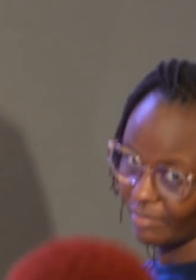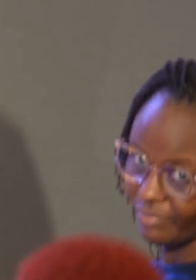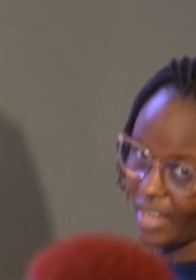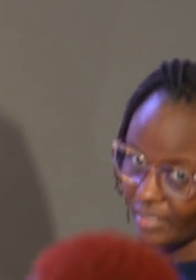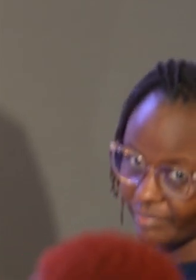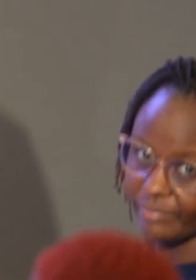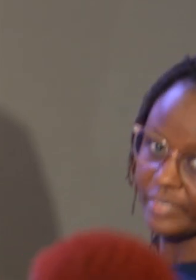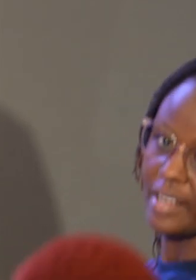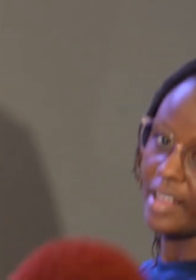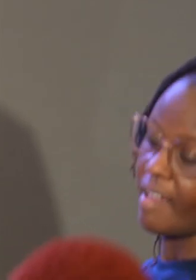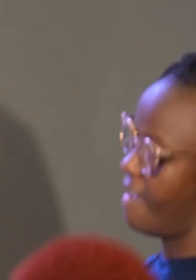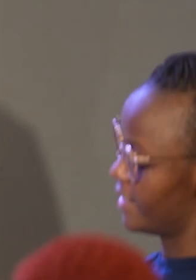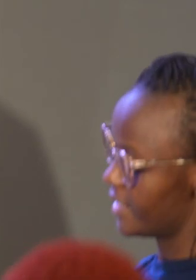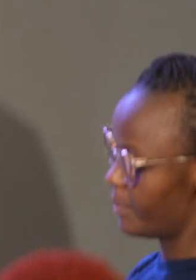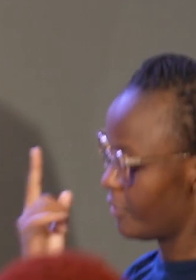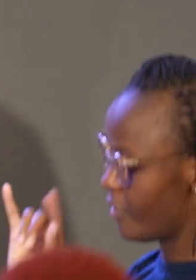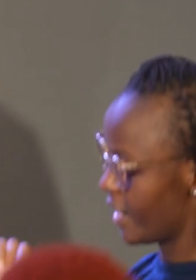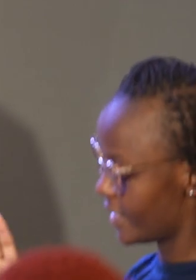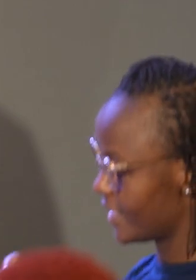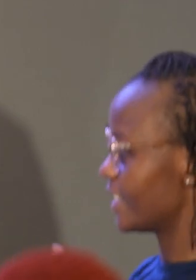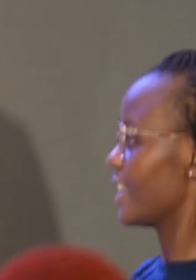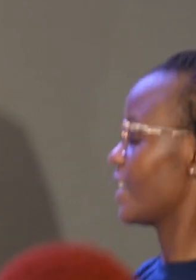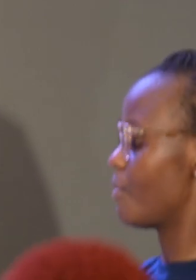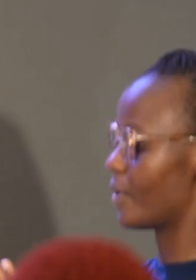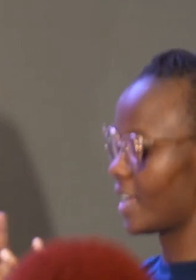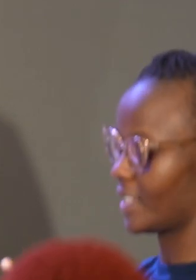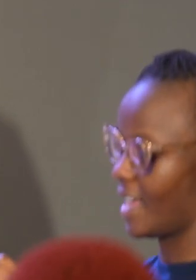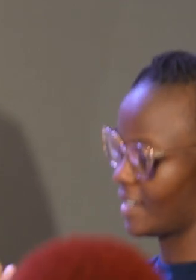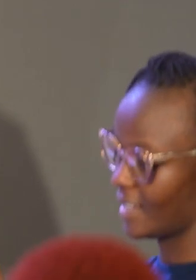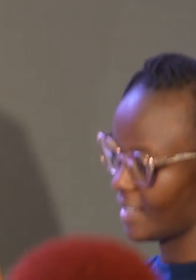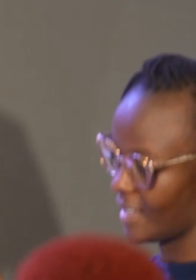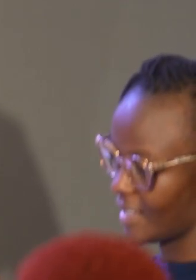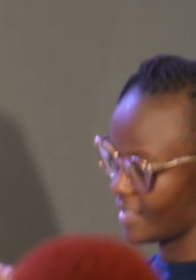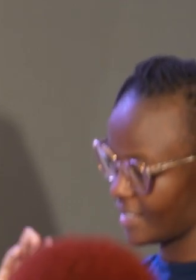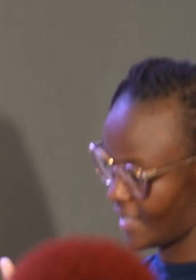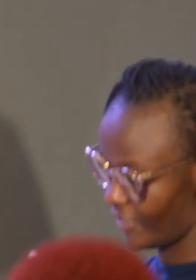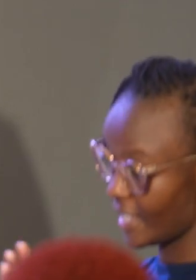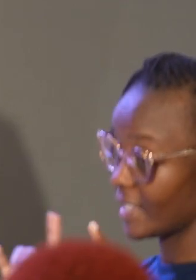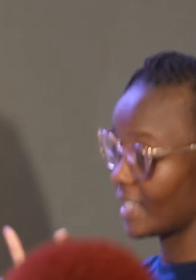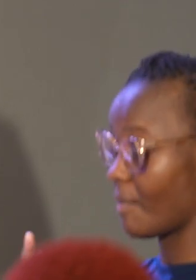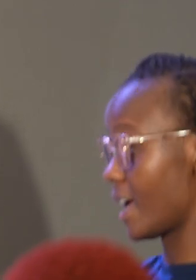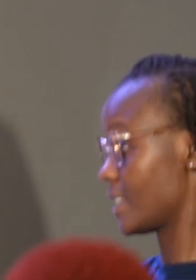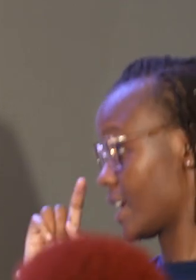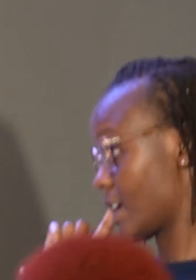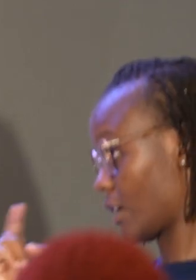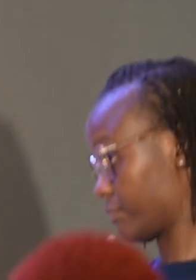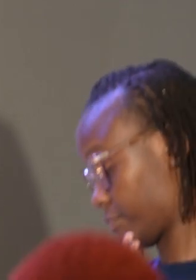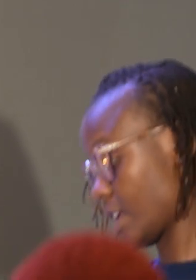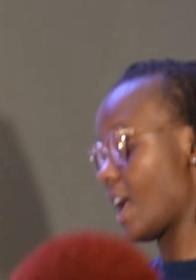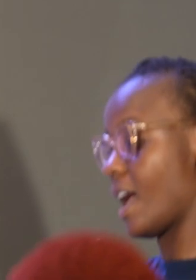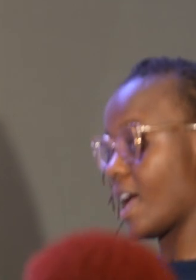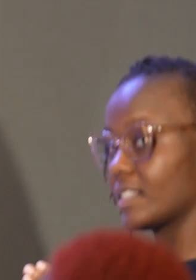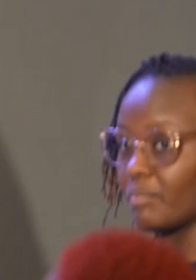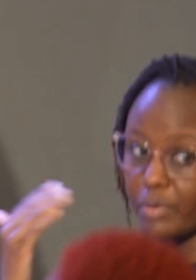inform accessibility of ICT products and services. We also acknowledge that we have had a